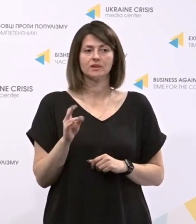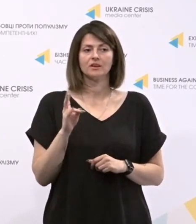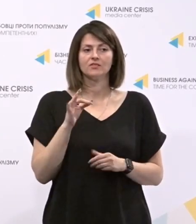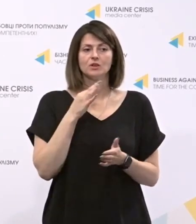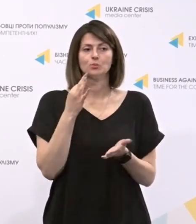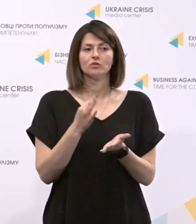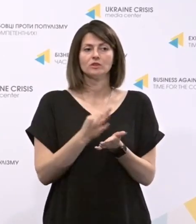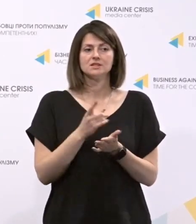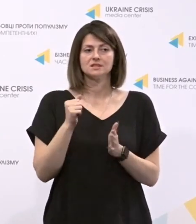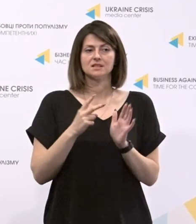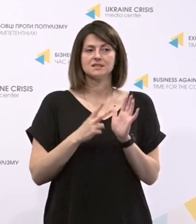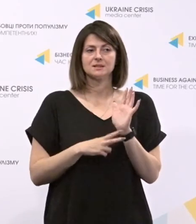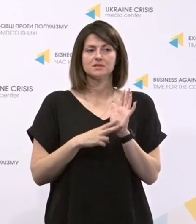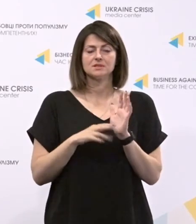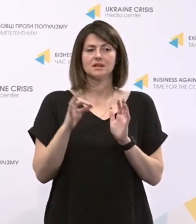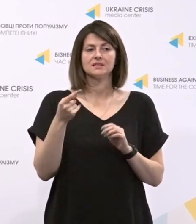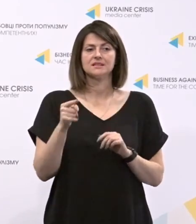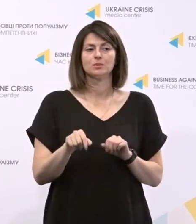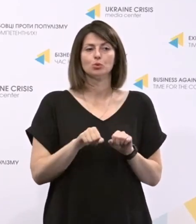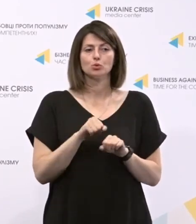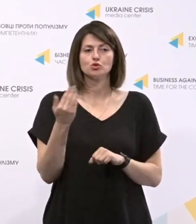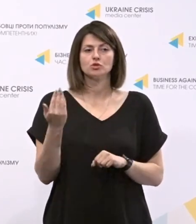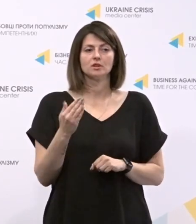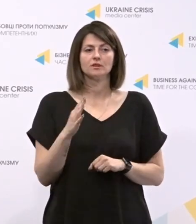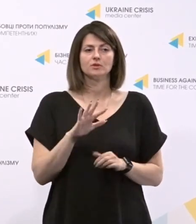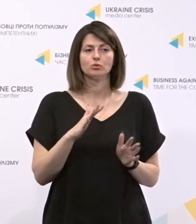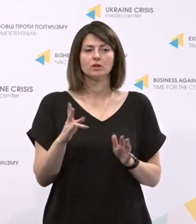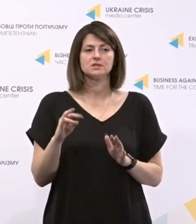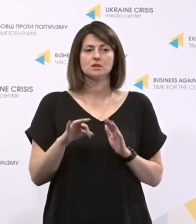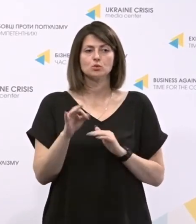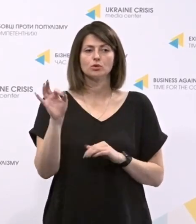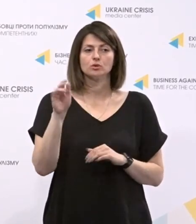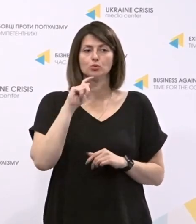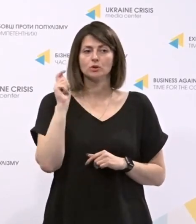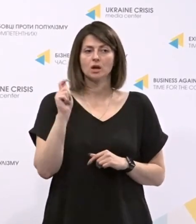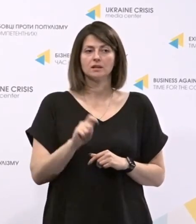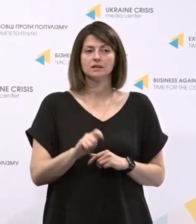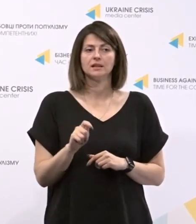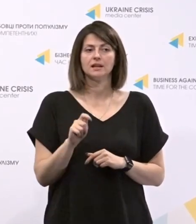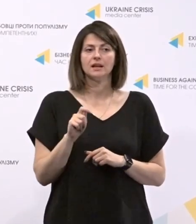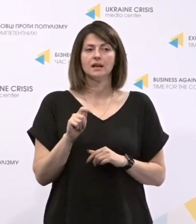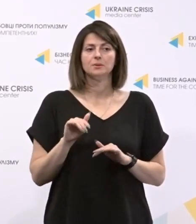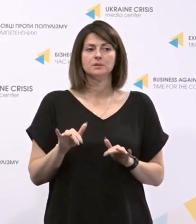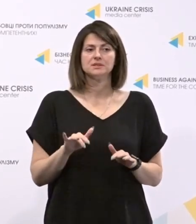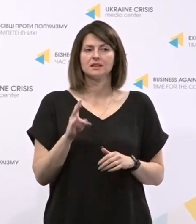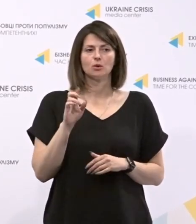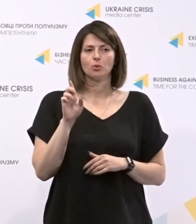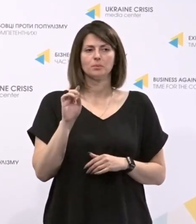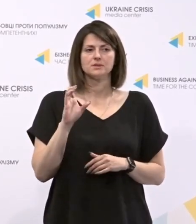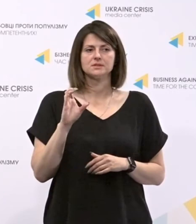70%, so responsibility for 70% of violations in the East